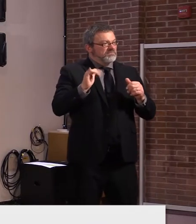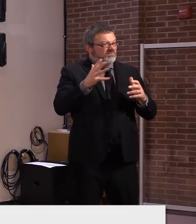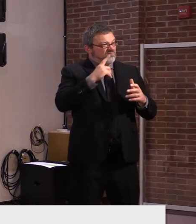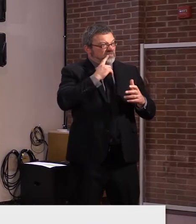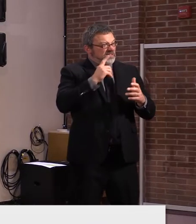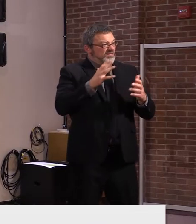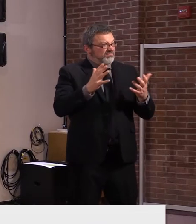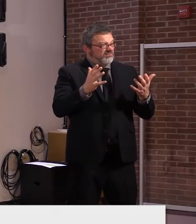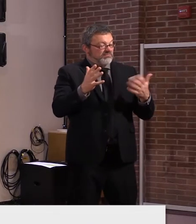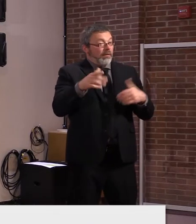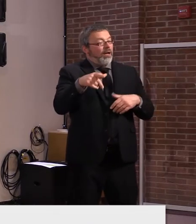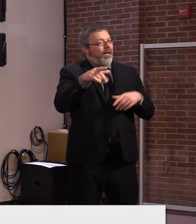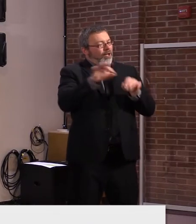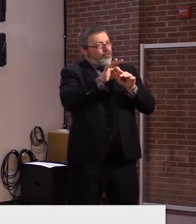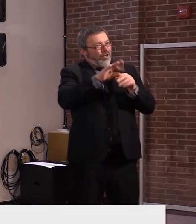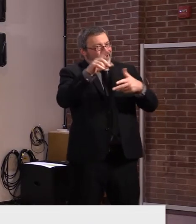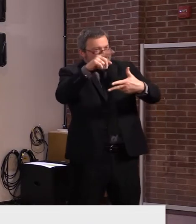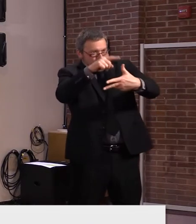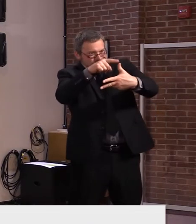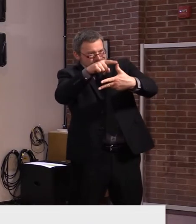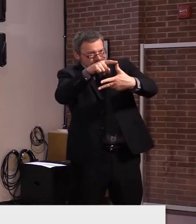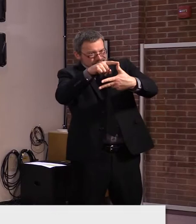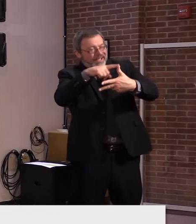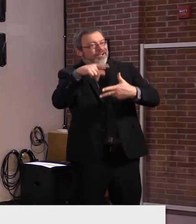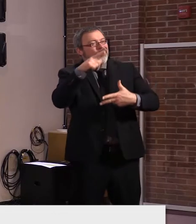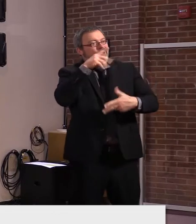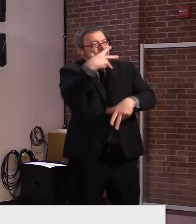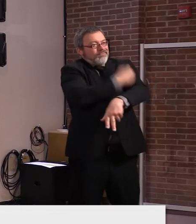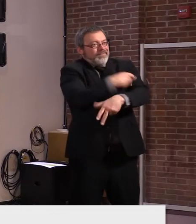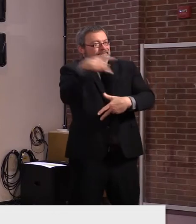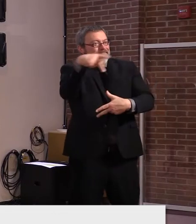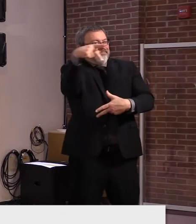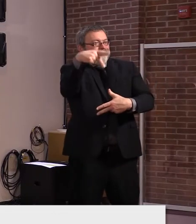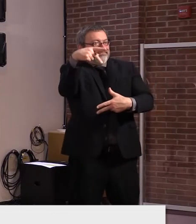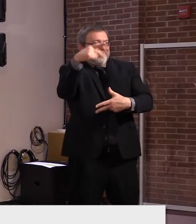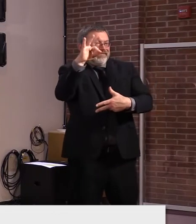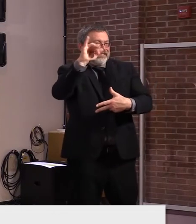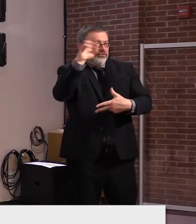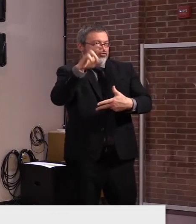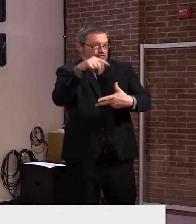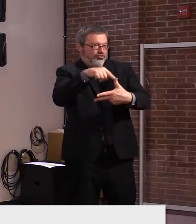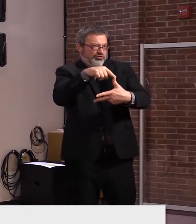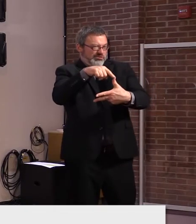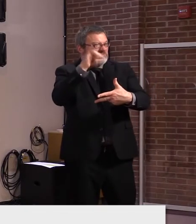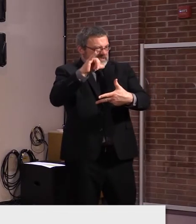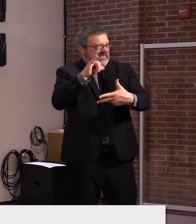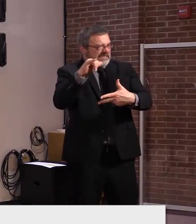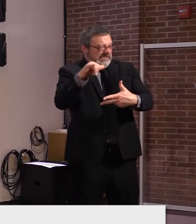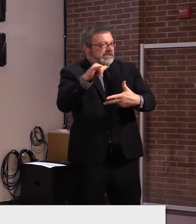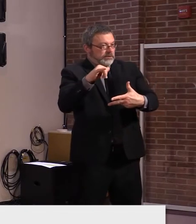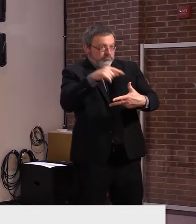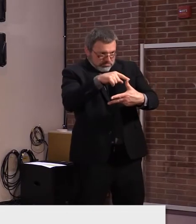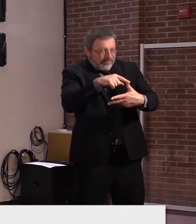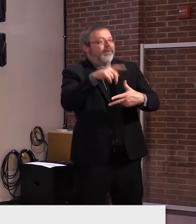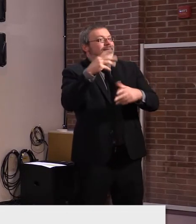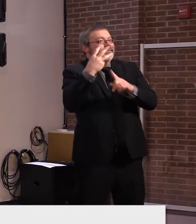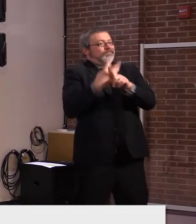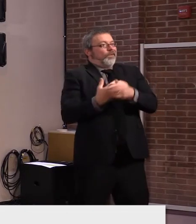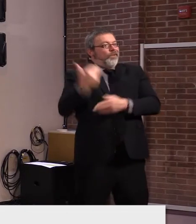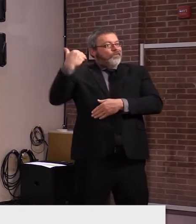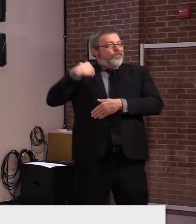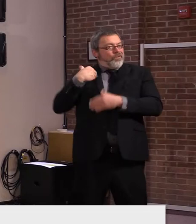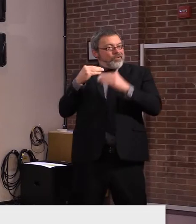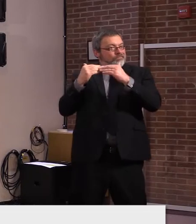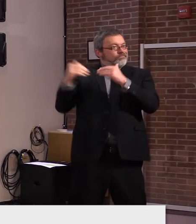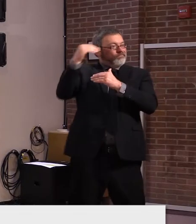ago are now eligible for boosters. So if you're over 18 and you are eligible for a